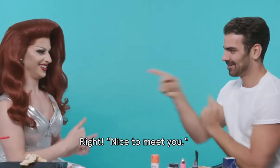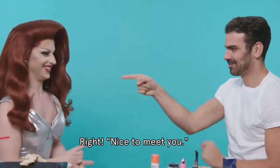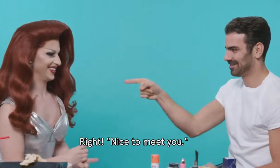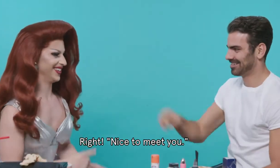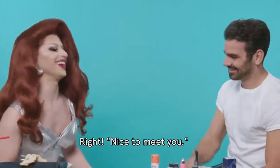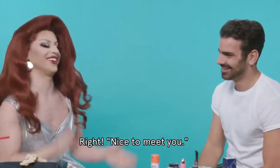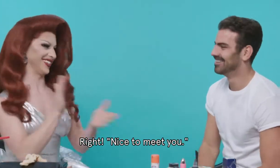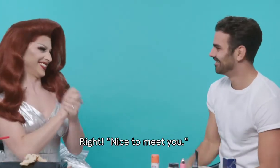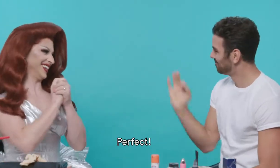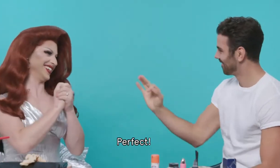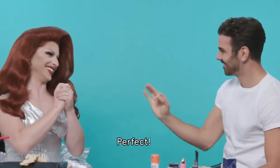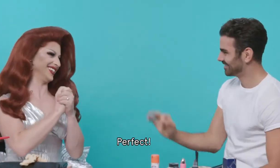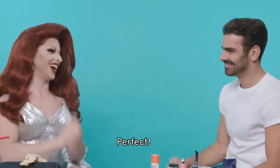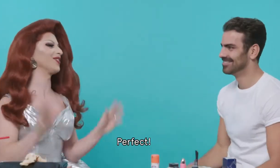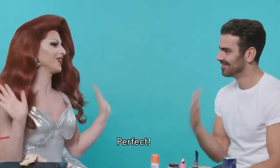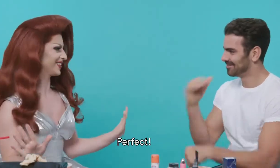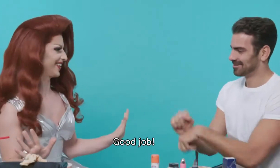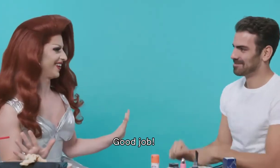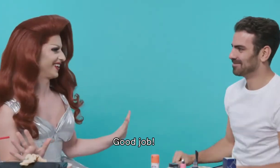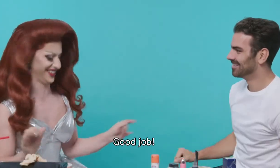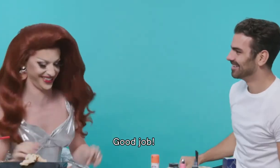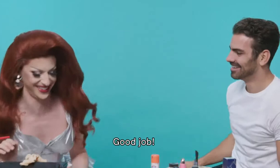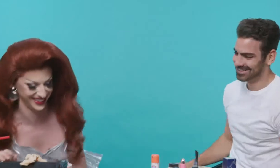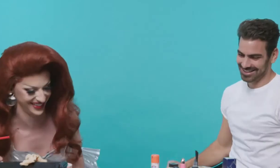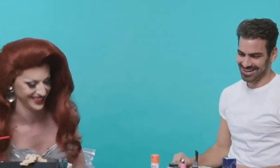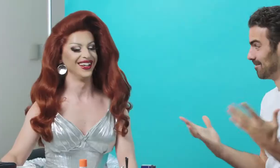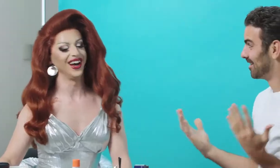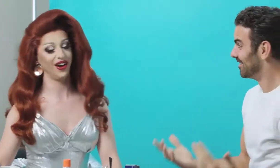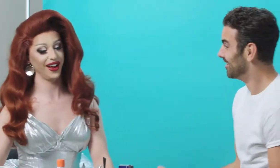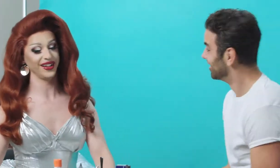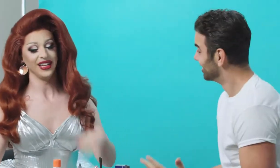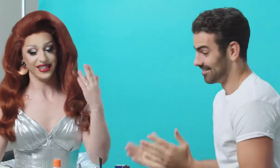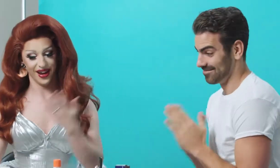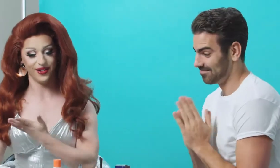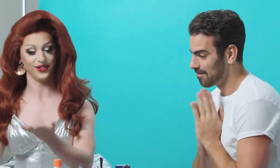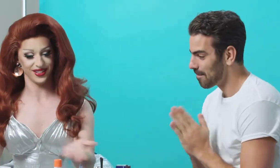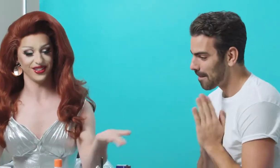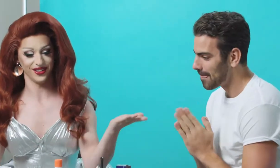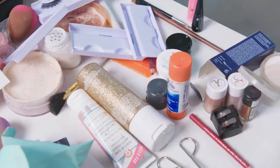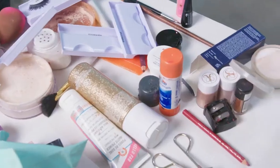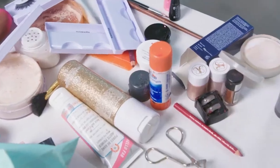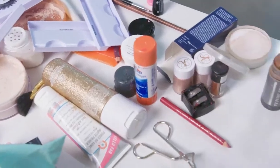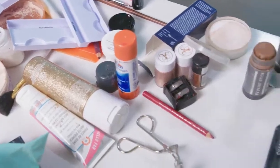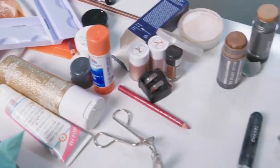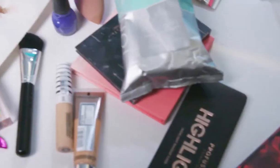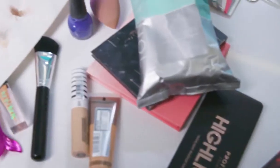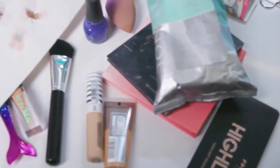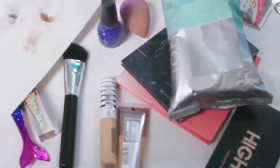to meet you. Okay, good. I worked on it hard. Good job. All right, now you get to learn some of my language